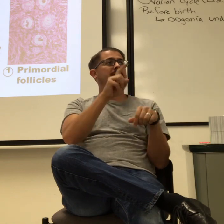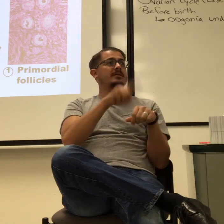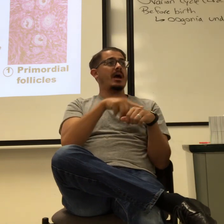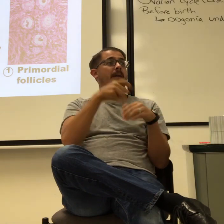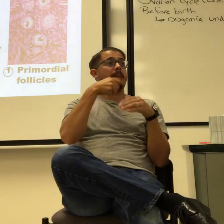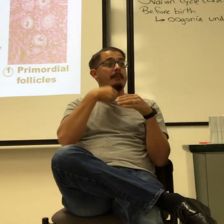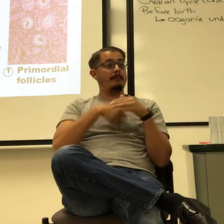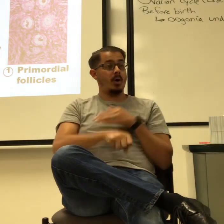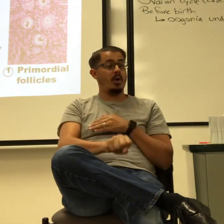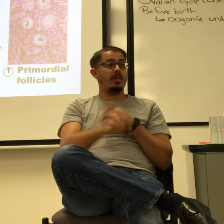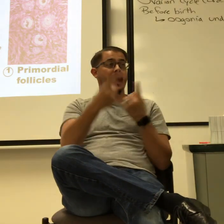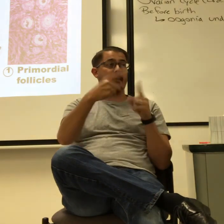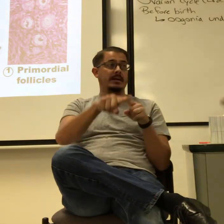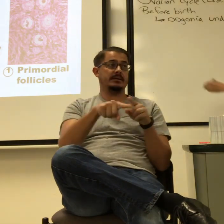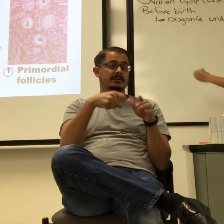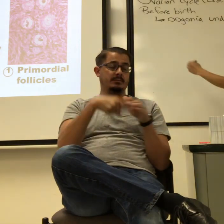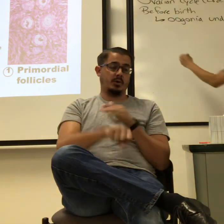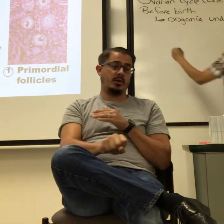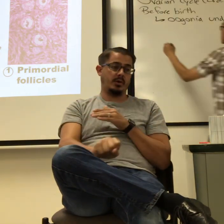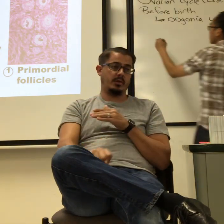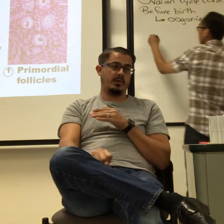birth,